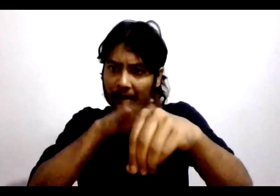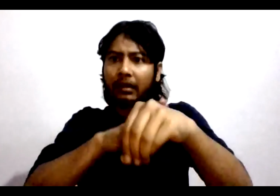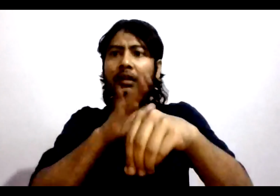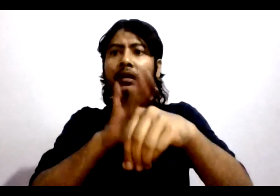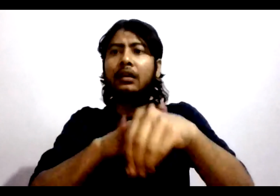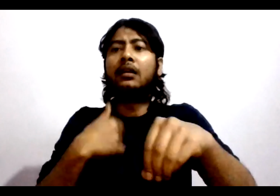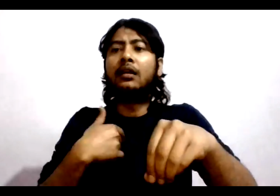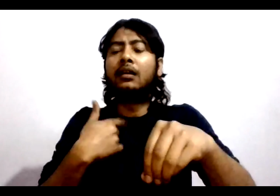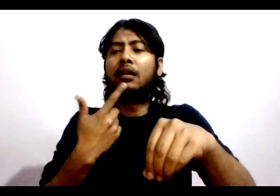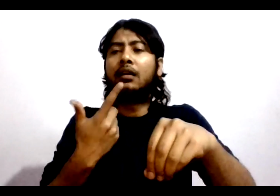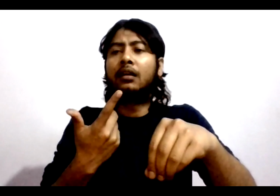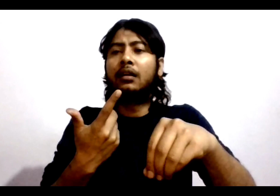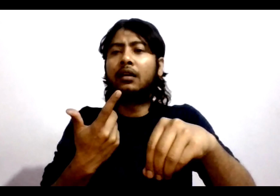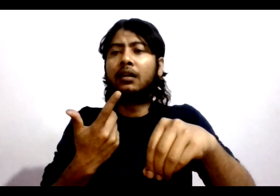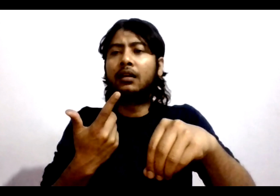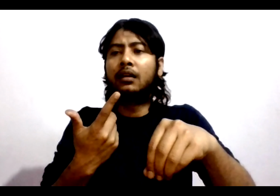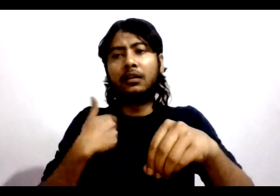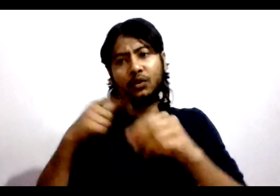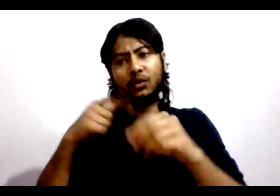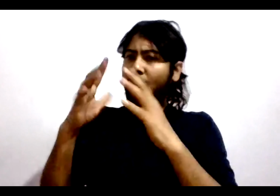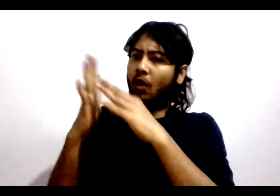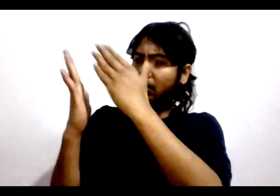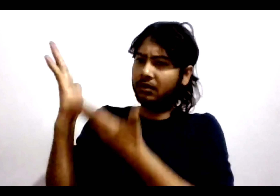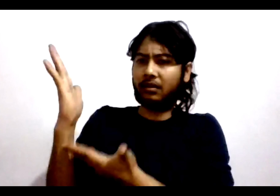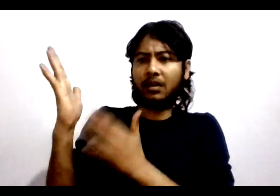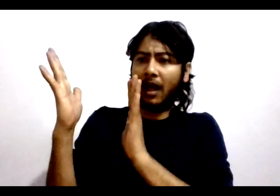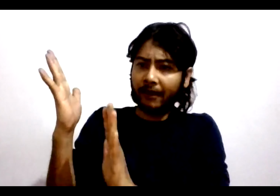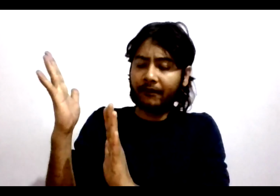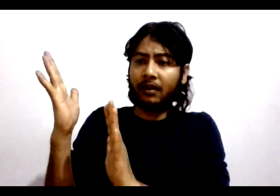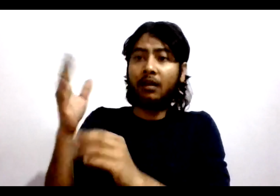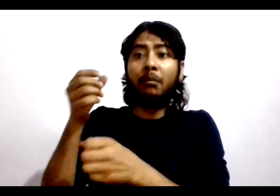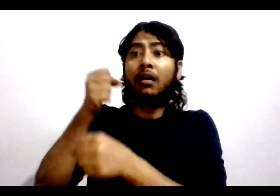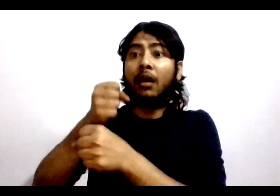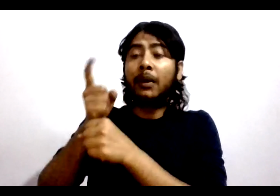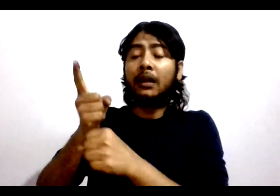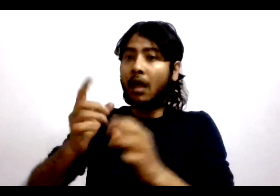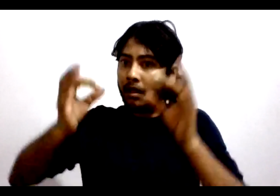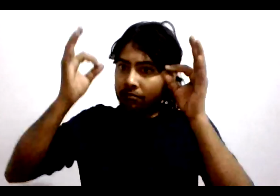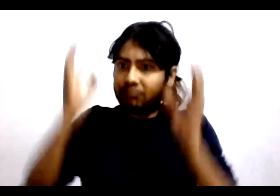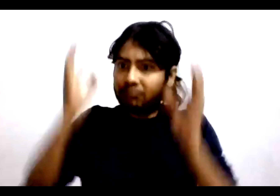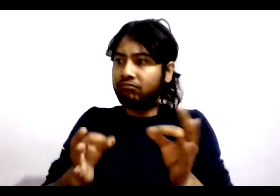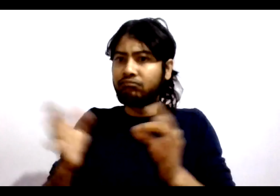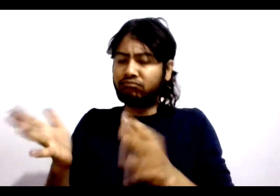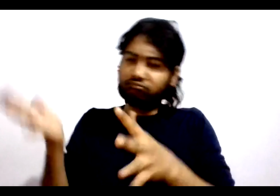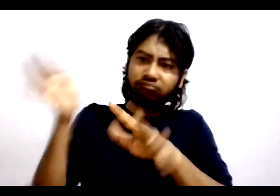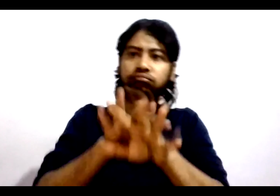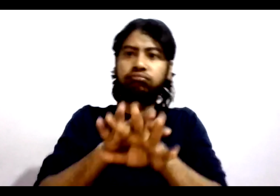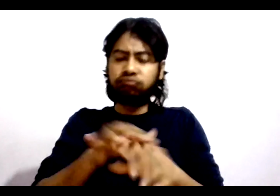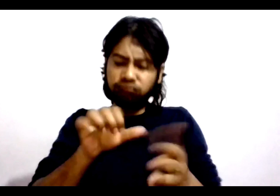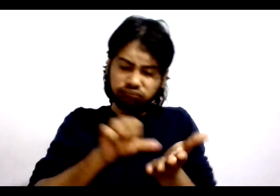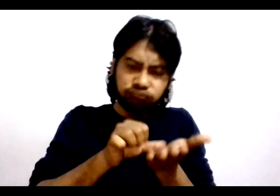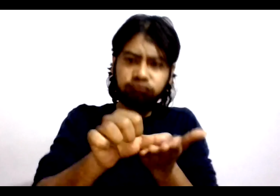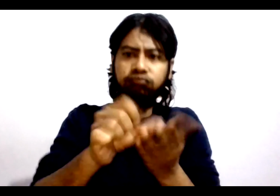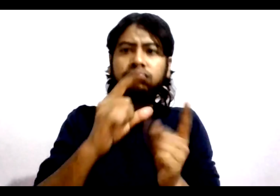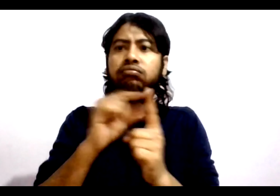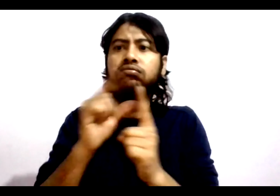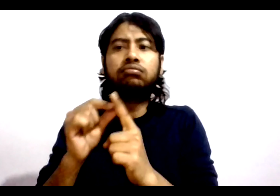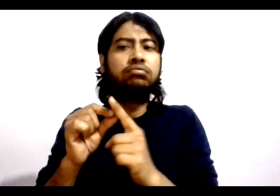beside reservation, there is no solid thing that government has done till now, so that PWD